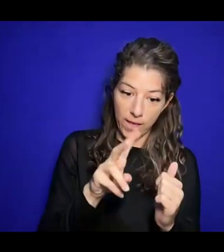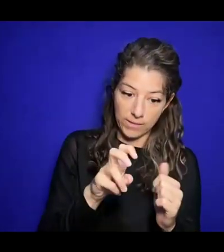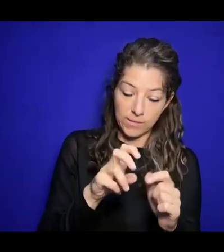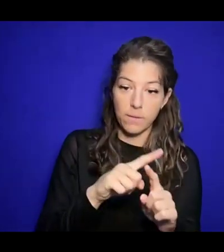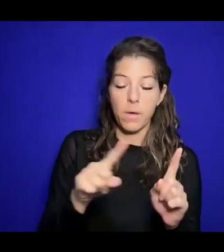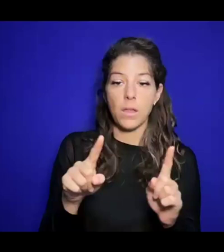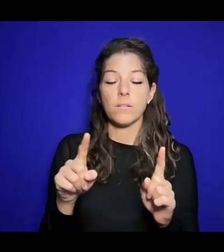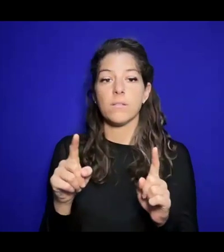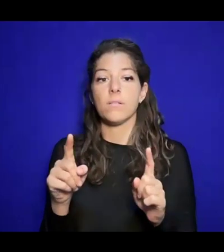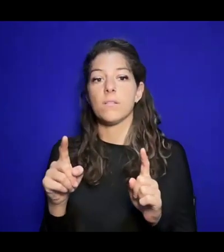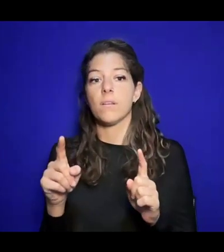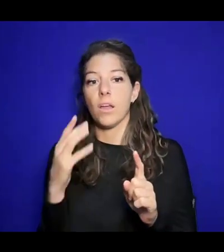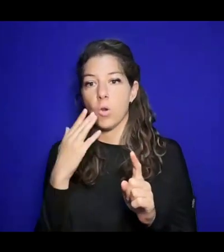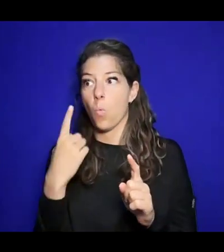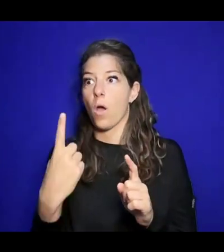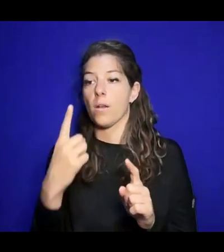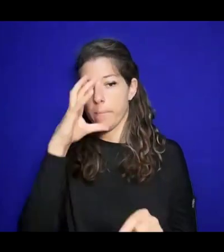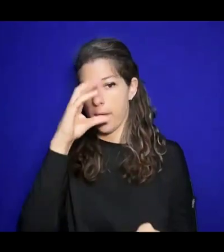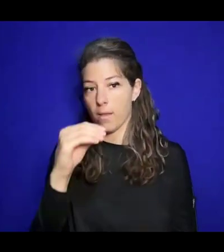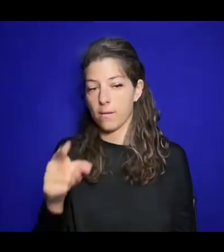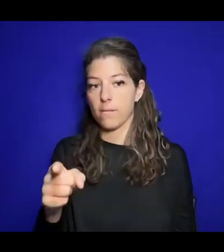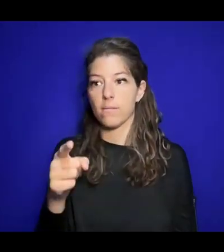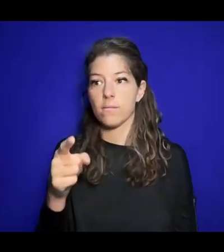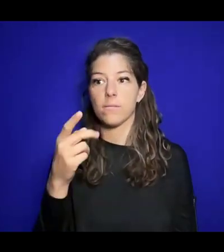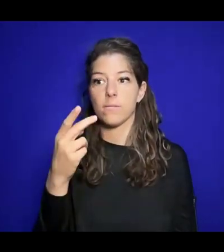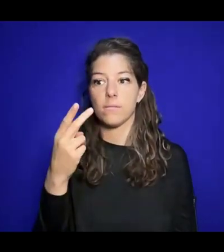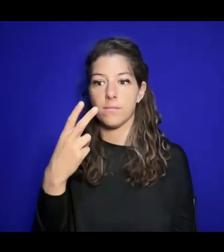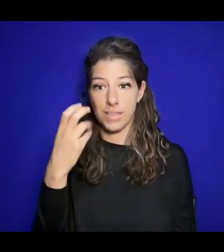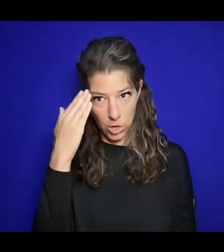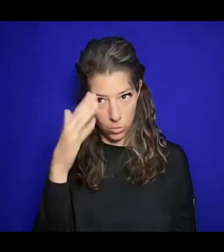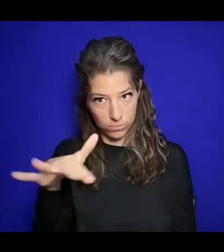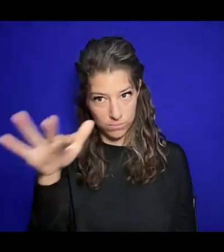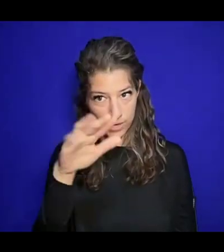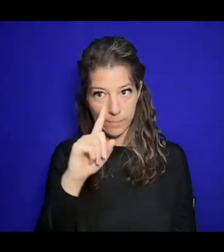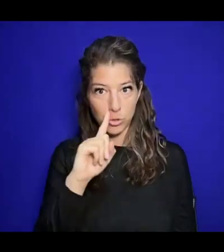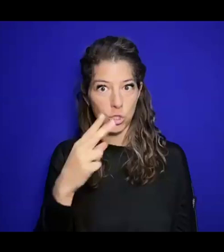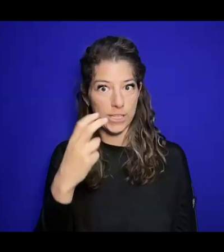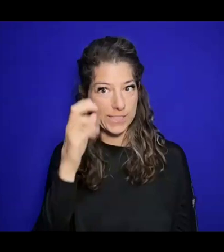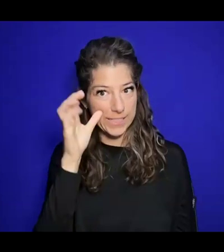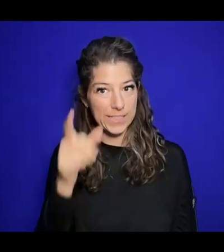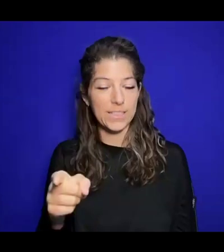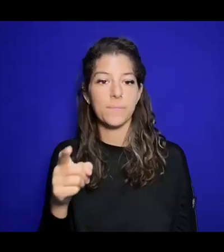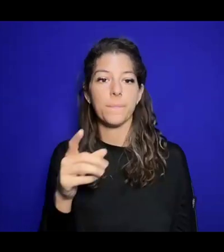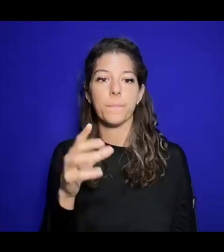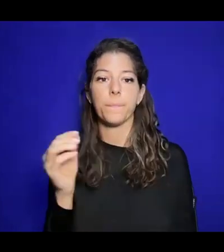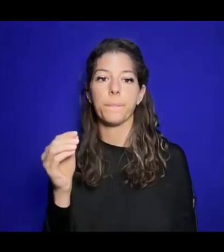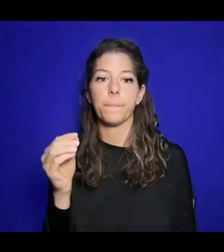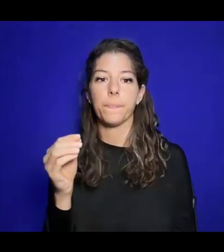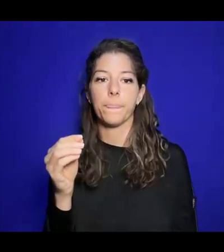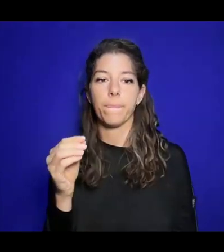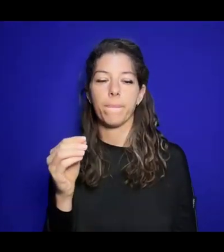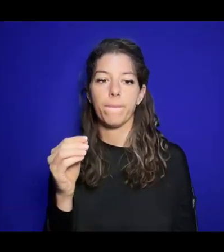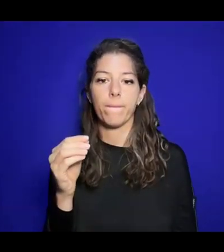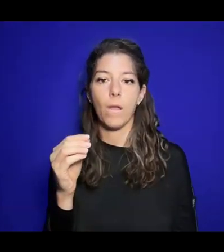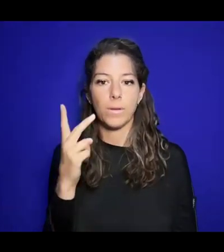but I know one gentleman, and he knows who he is out there. I'm sure he's listening. And I